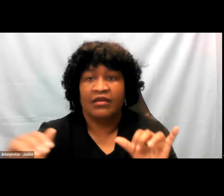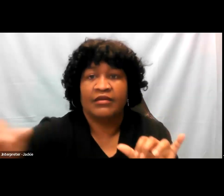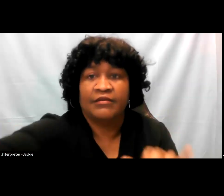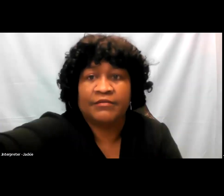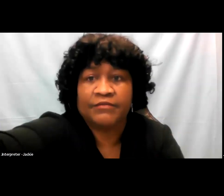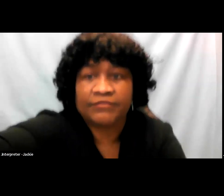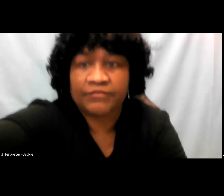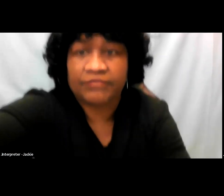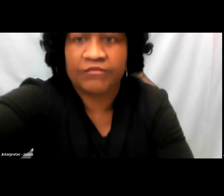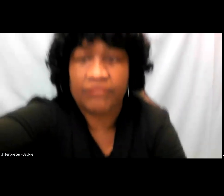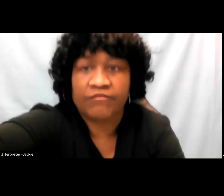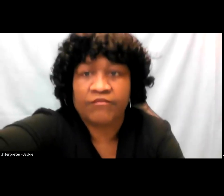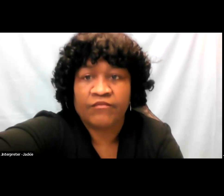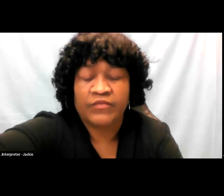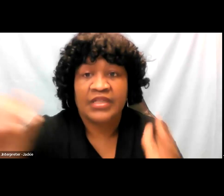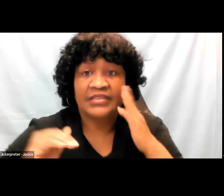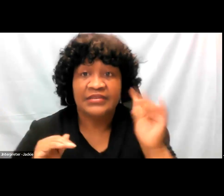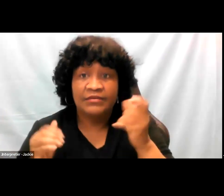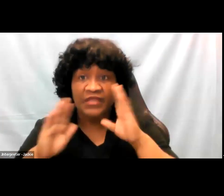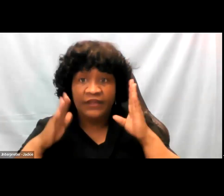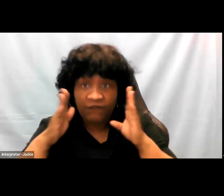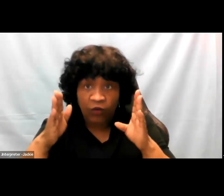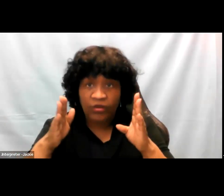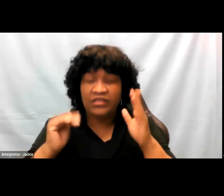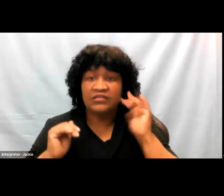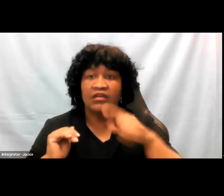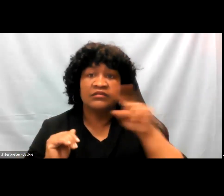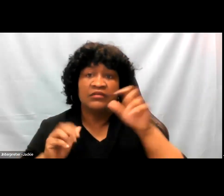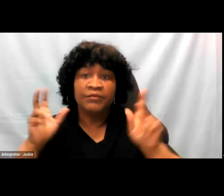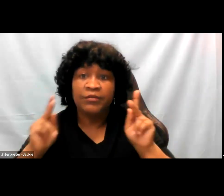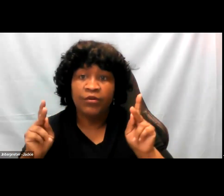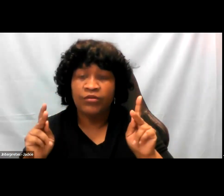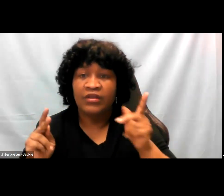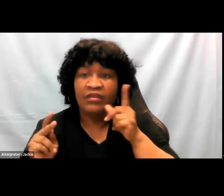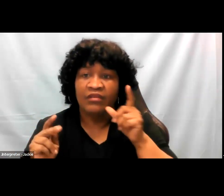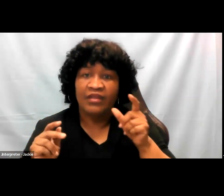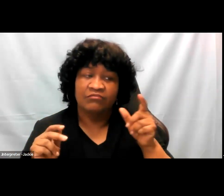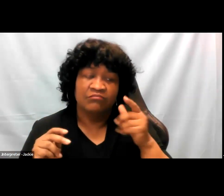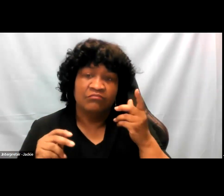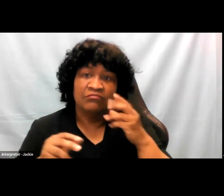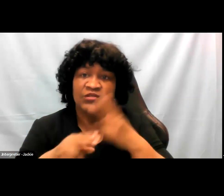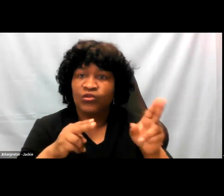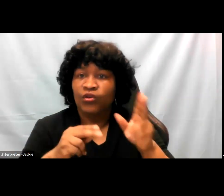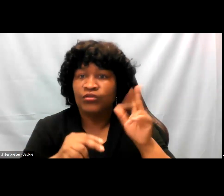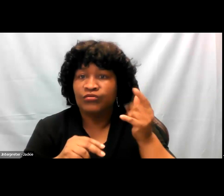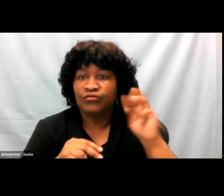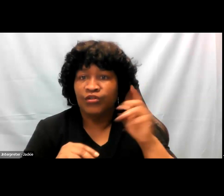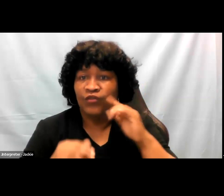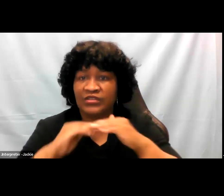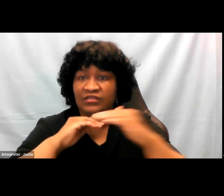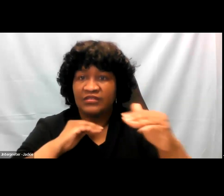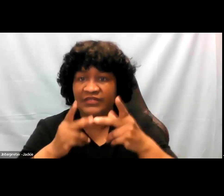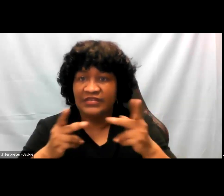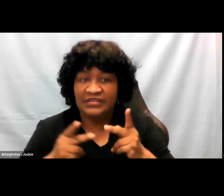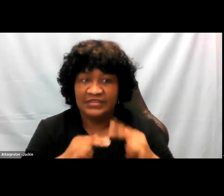the focus is on people that can be cared for in the shorter term crisis stabilization facilities,